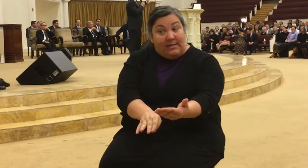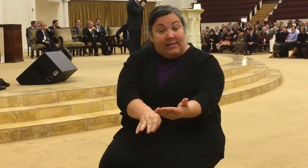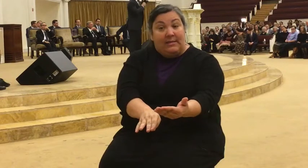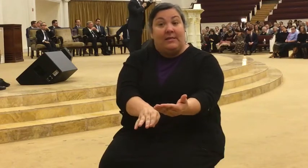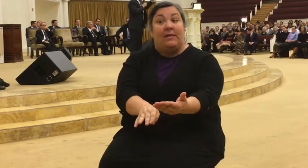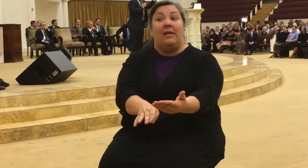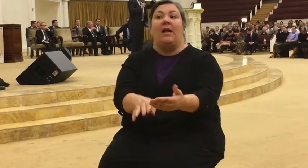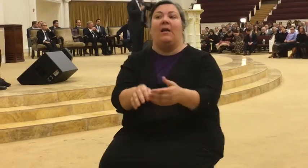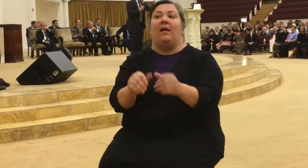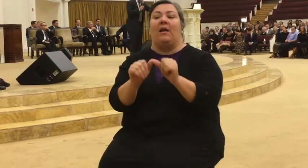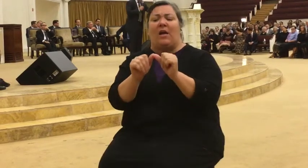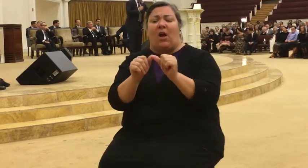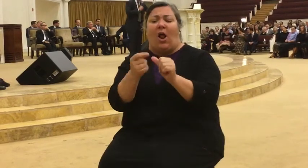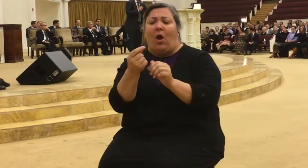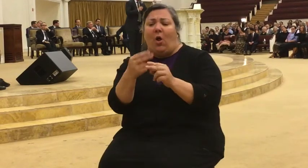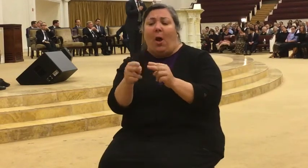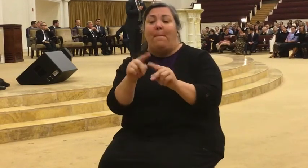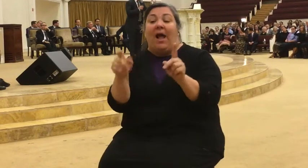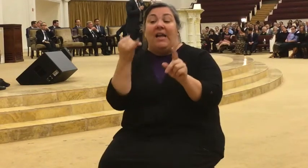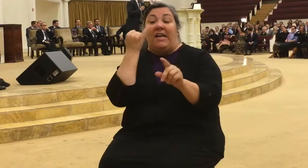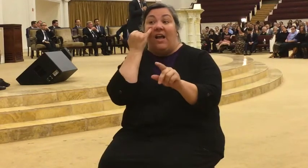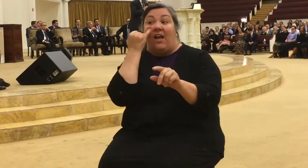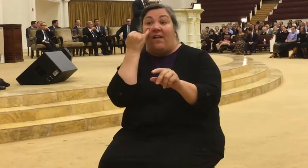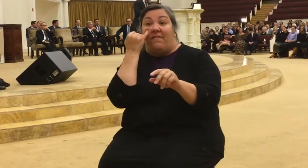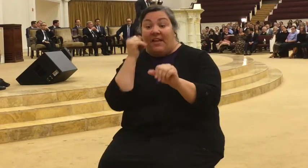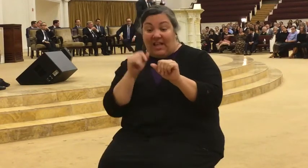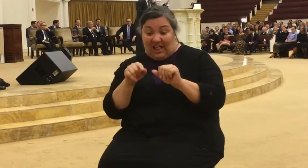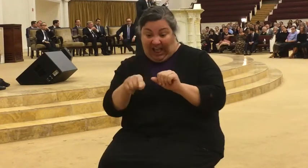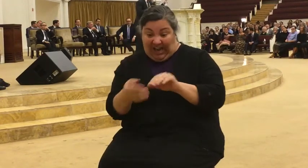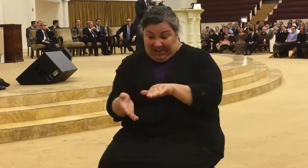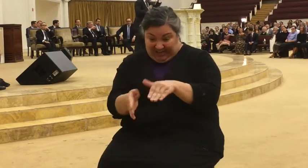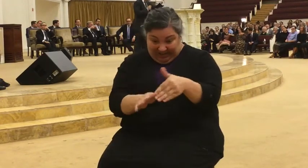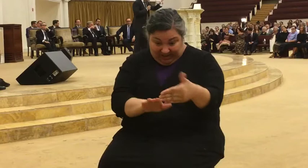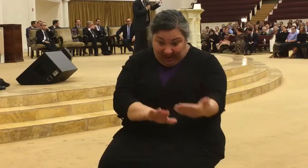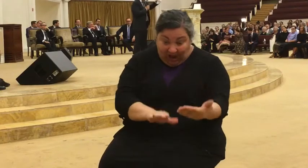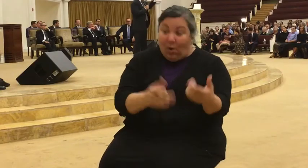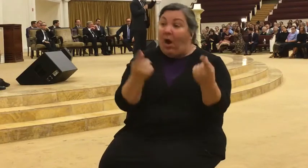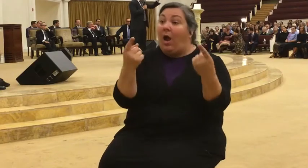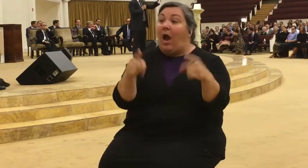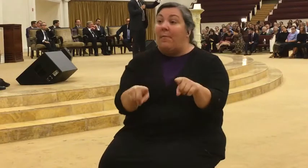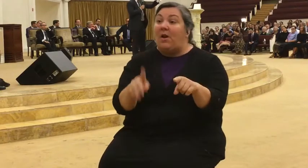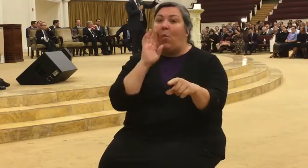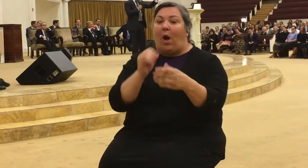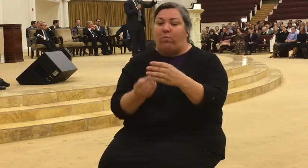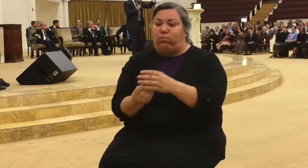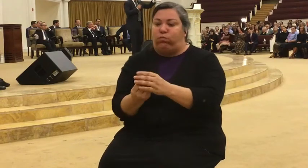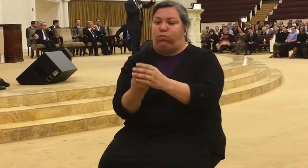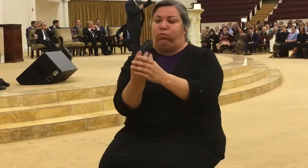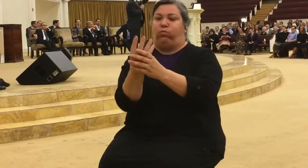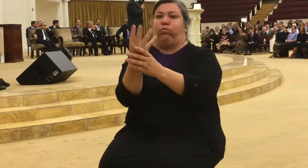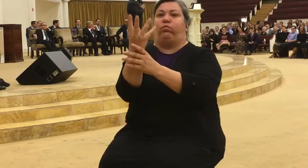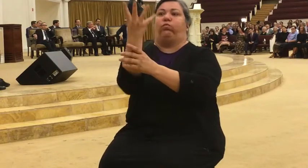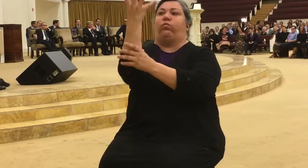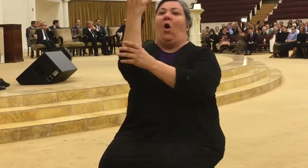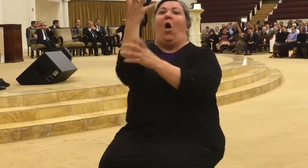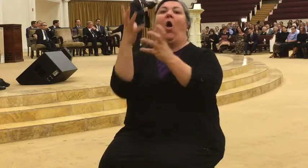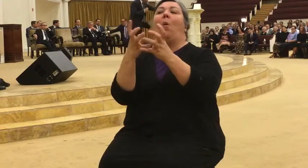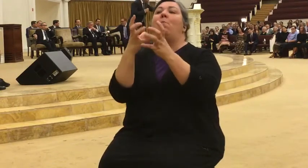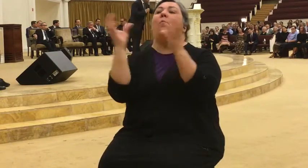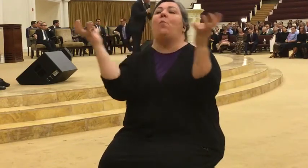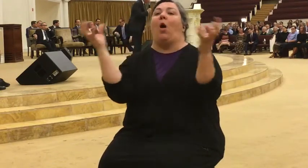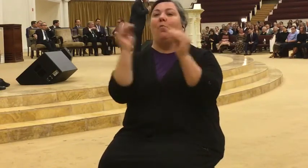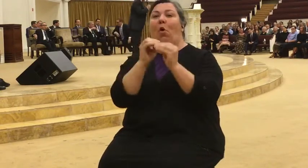alone. But if it die, it bringeth forth much fruit. It's not just enough to